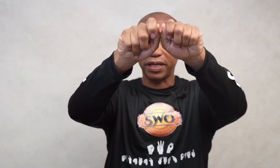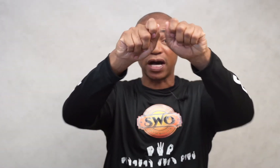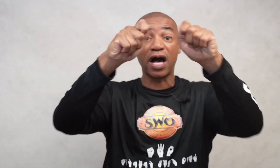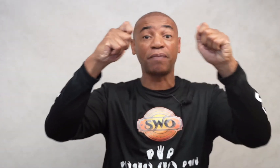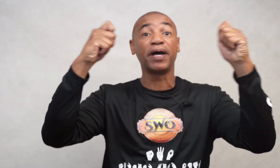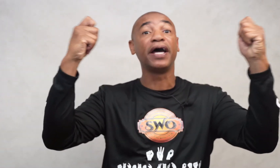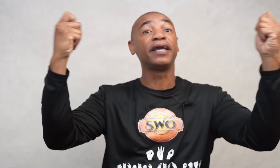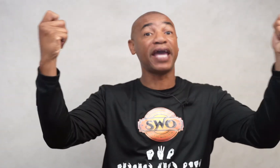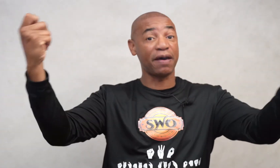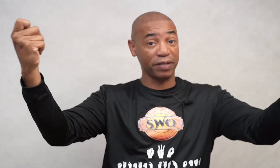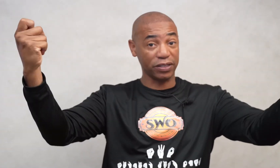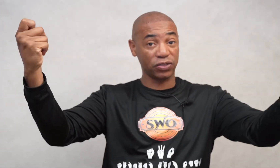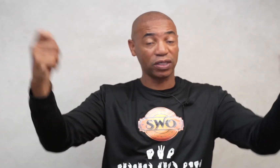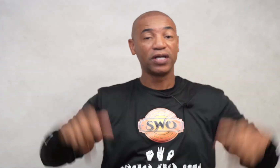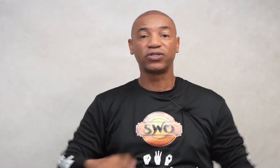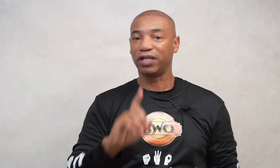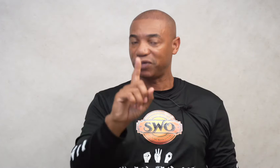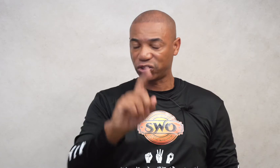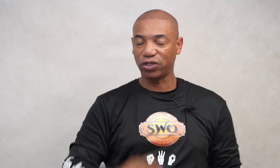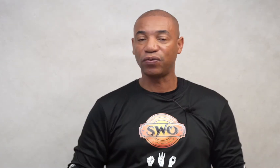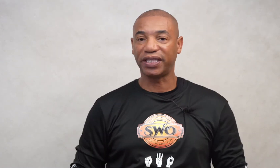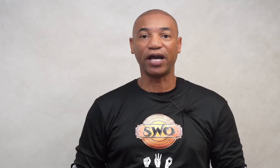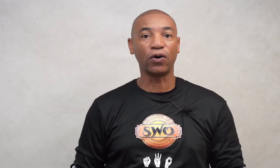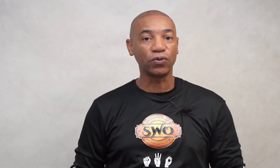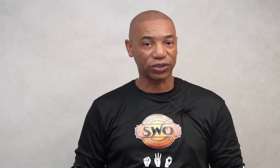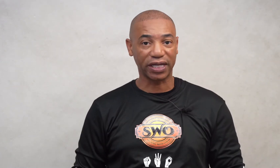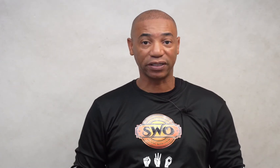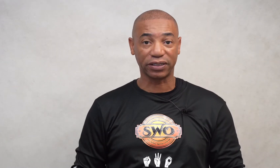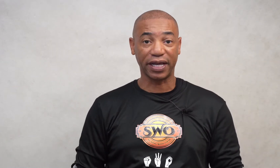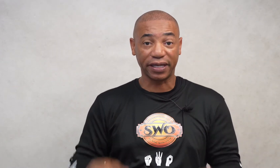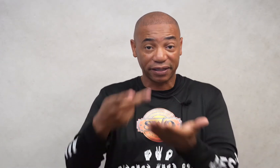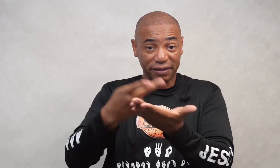up cabinets. So let me show you what that whole sign looks like.